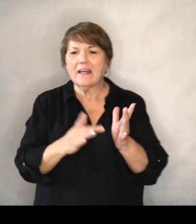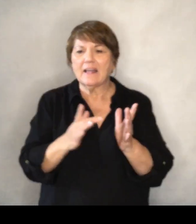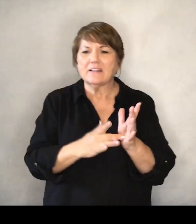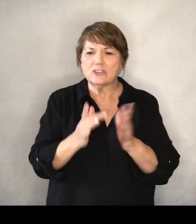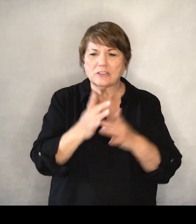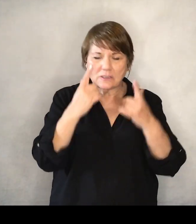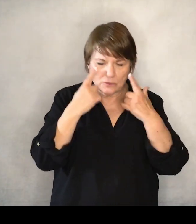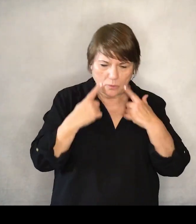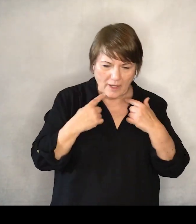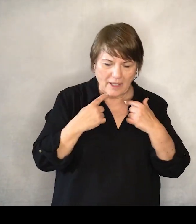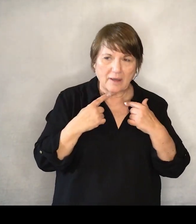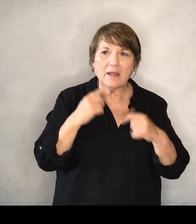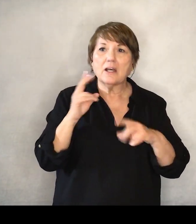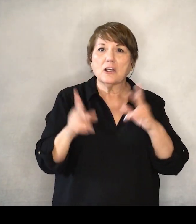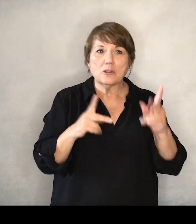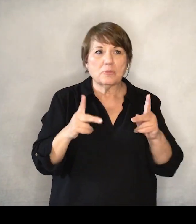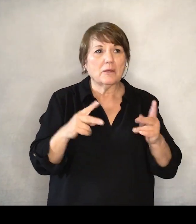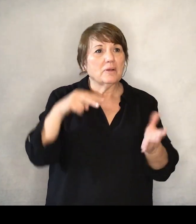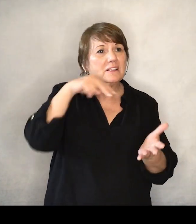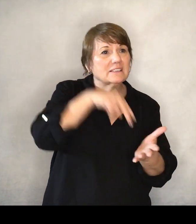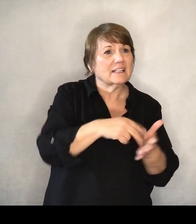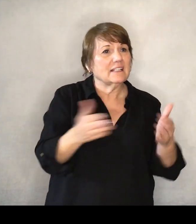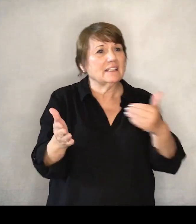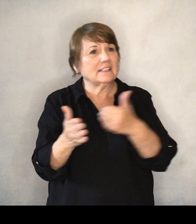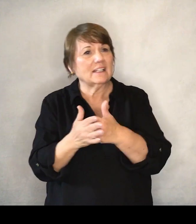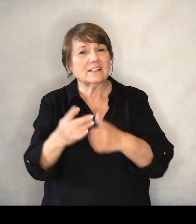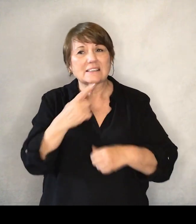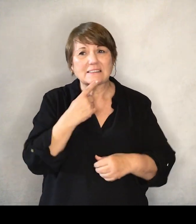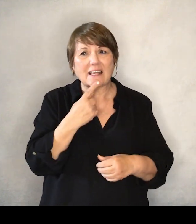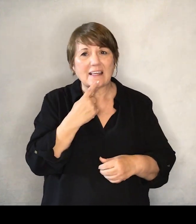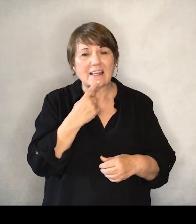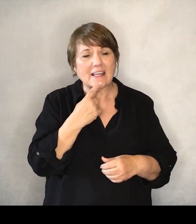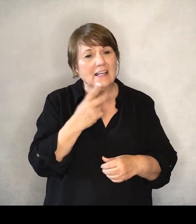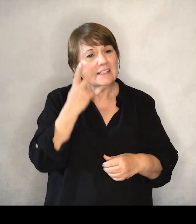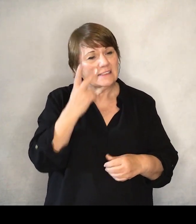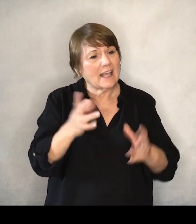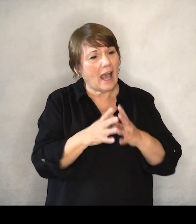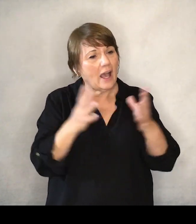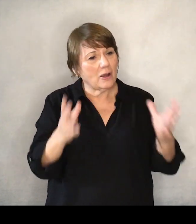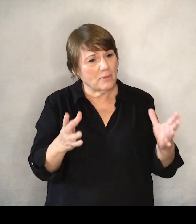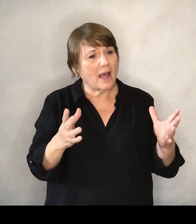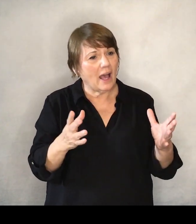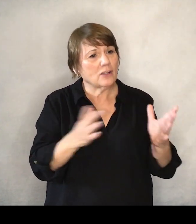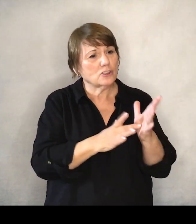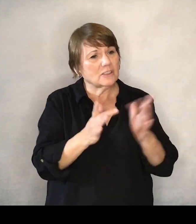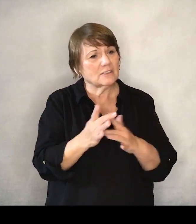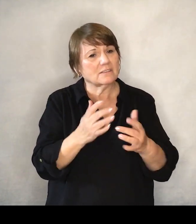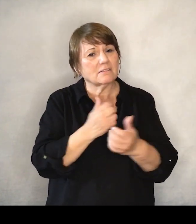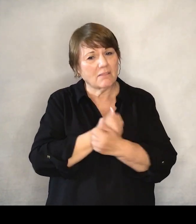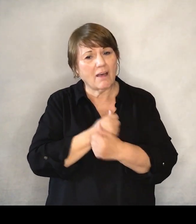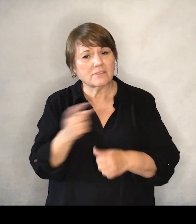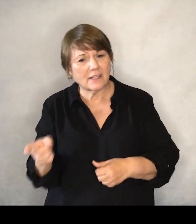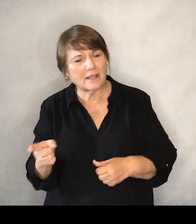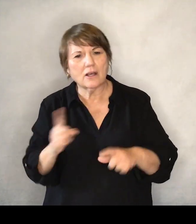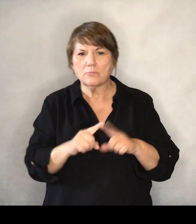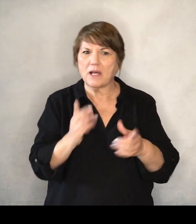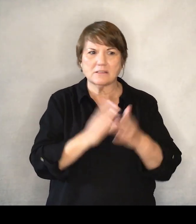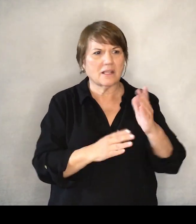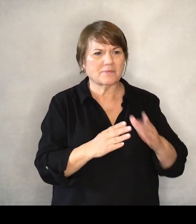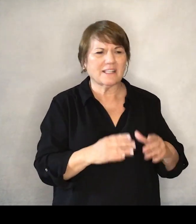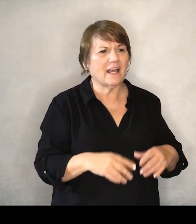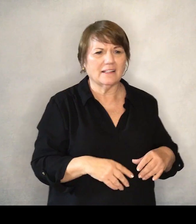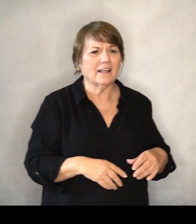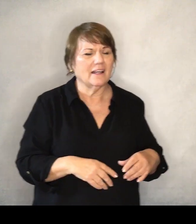Jesus wept. The people who were standing nearby said, "See how much he loved him?" But some said,